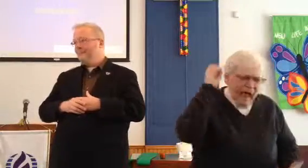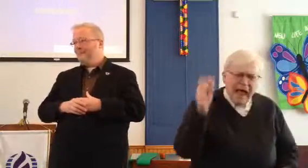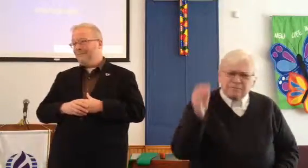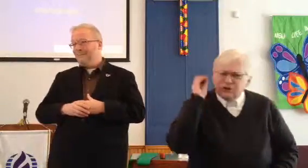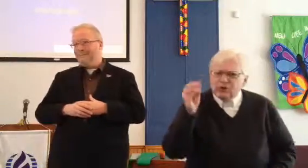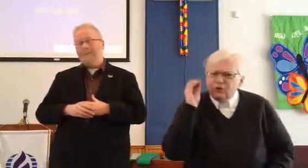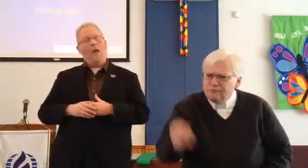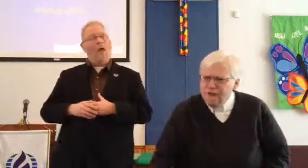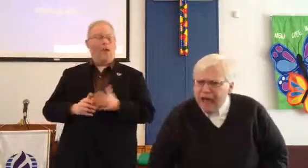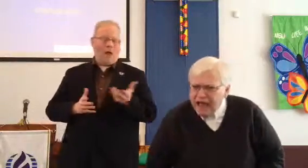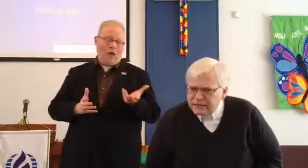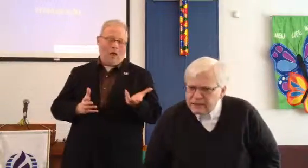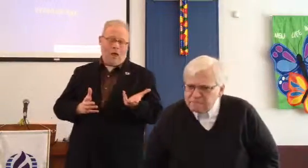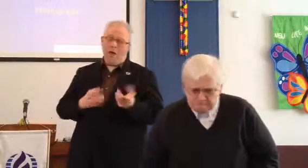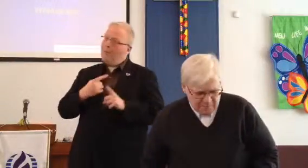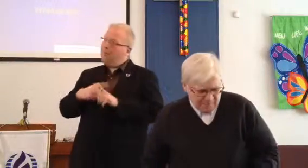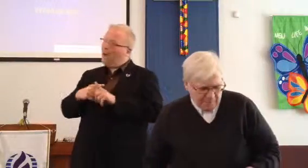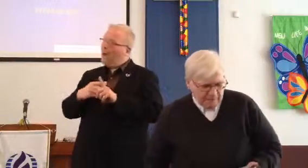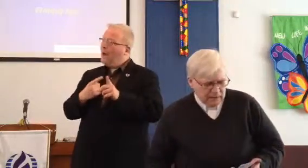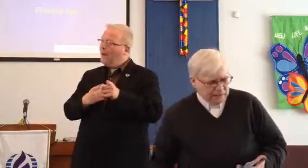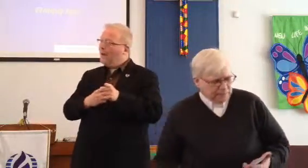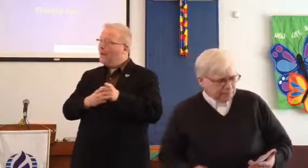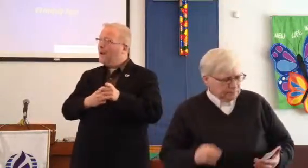as absolute fact,